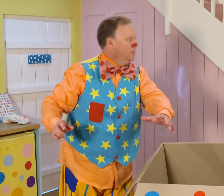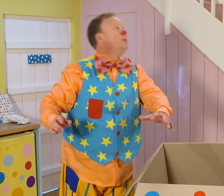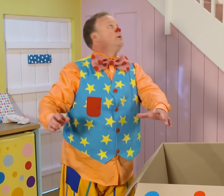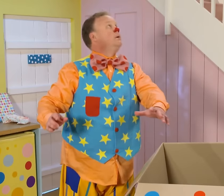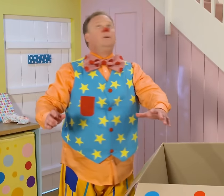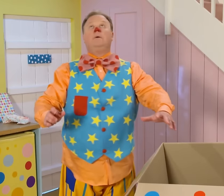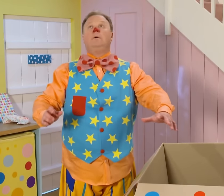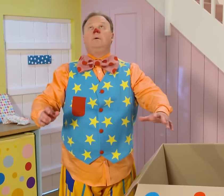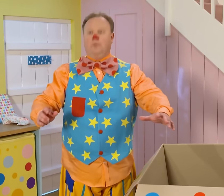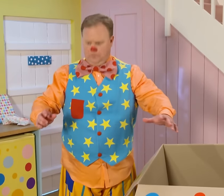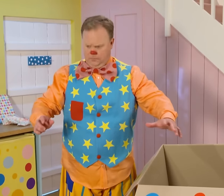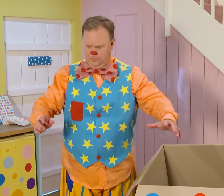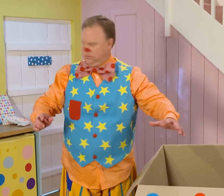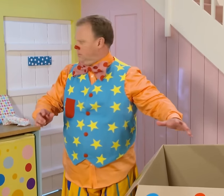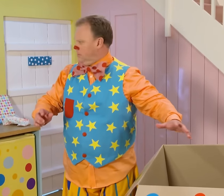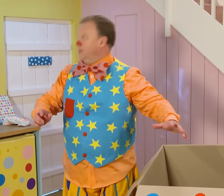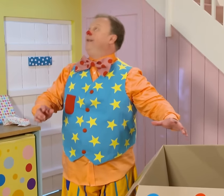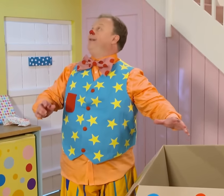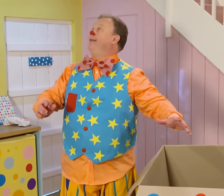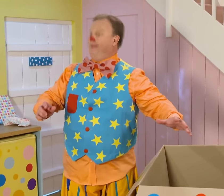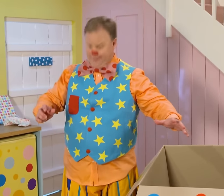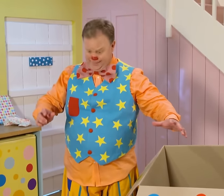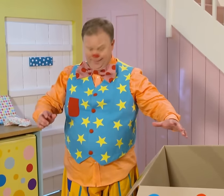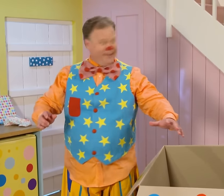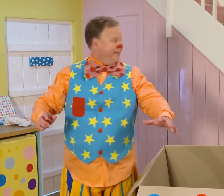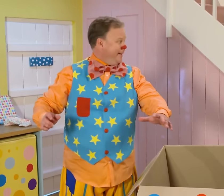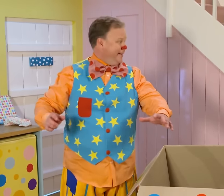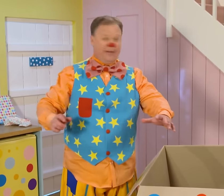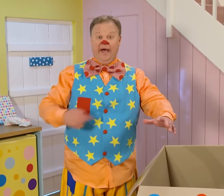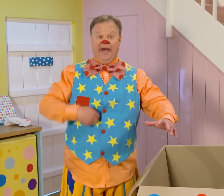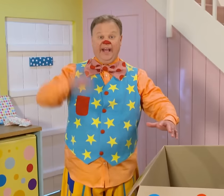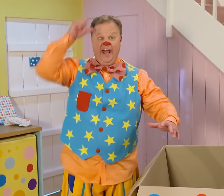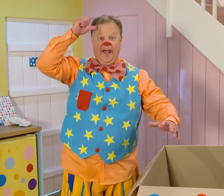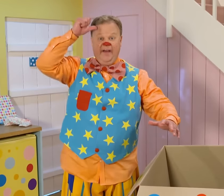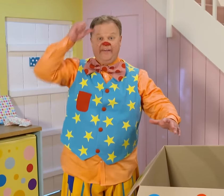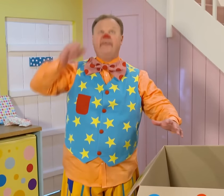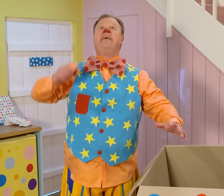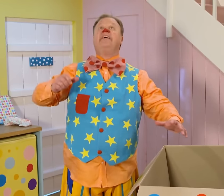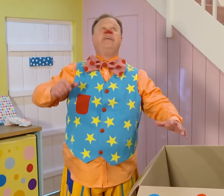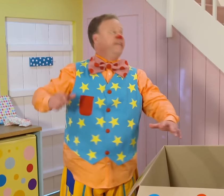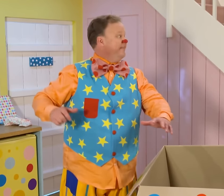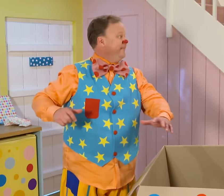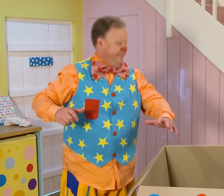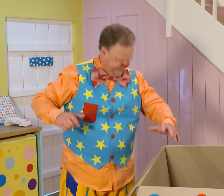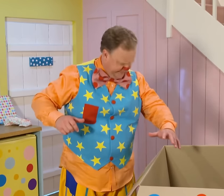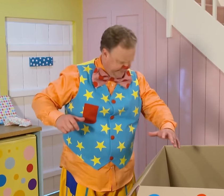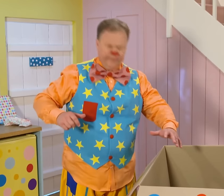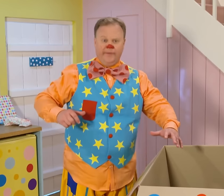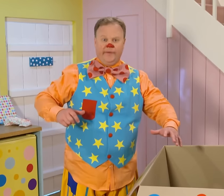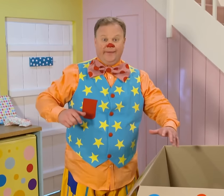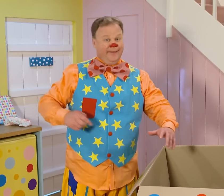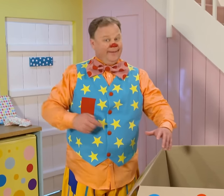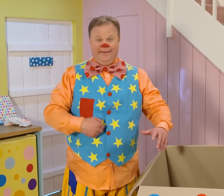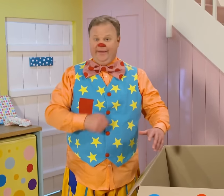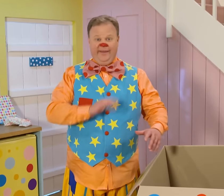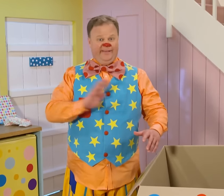That's a very bouncy ball, Mr. Tumble. I know! Where did it go? I